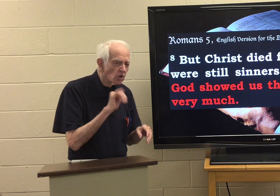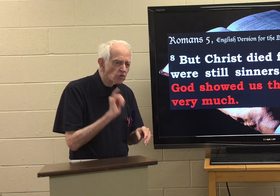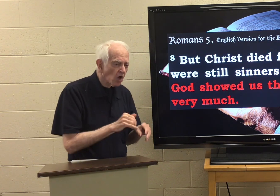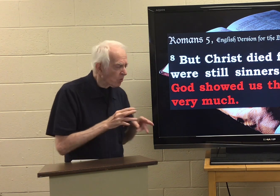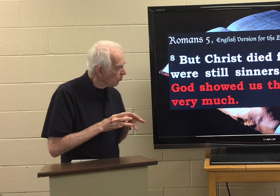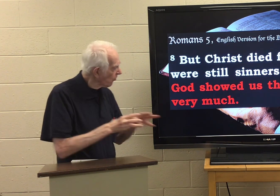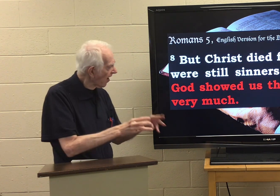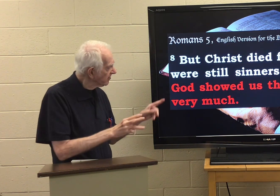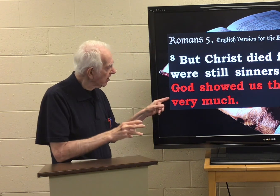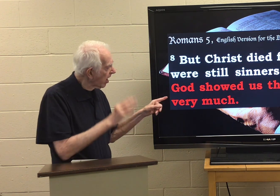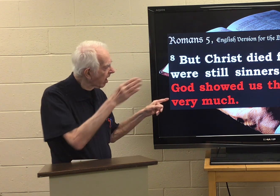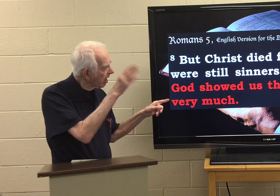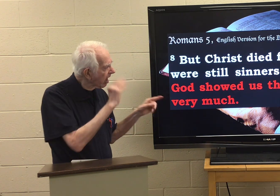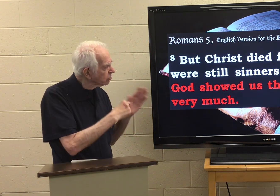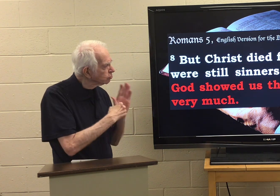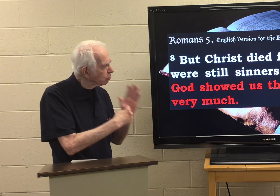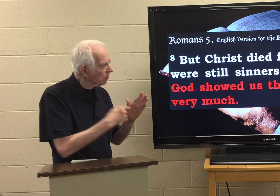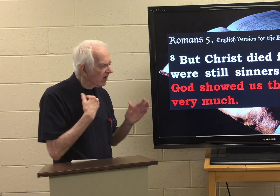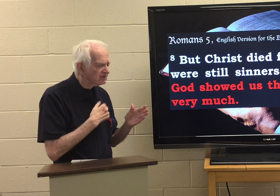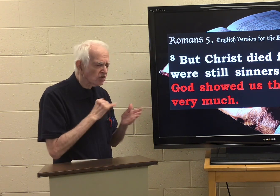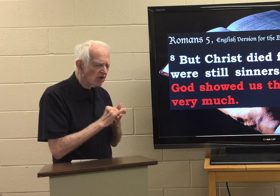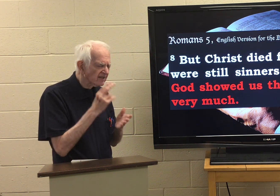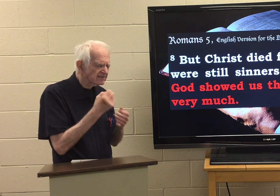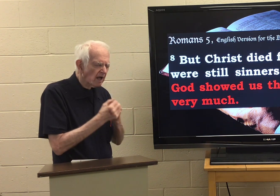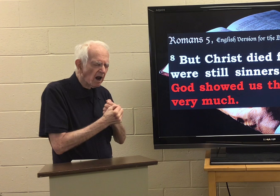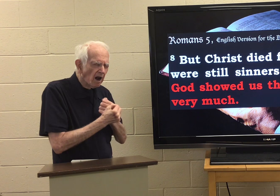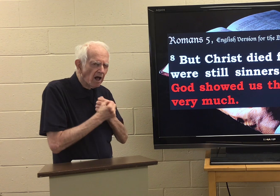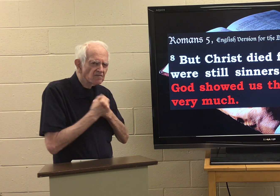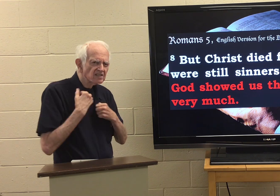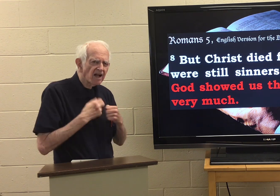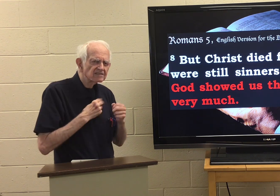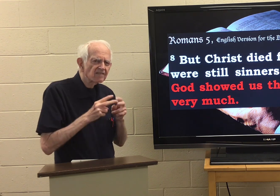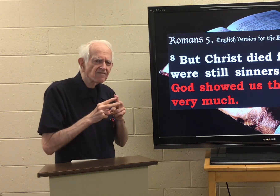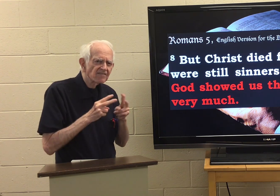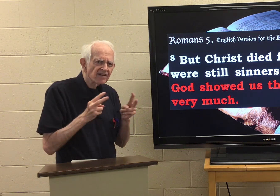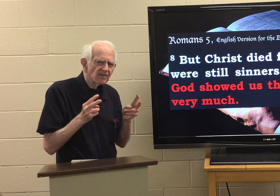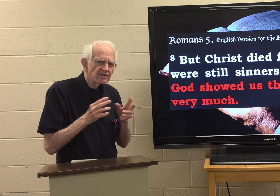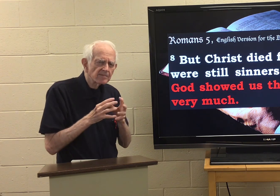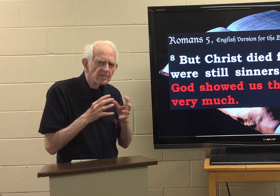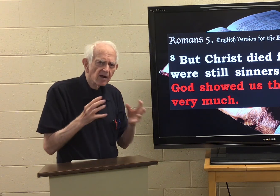In that way, God showed us that He loves us very much.